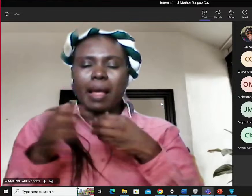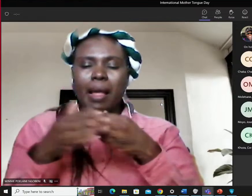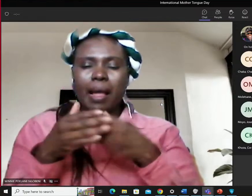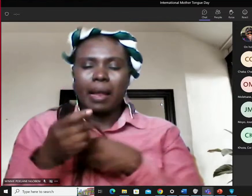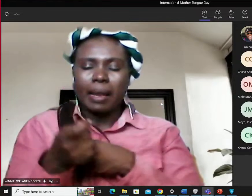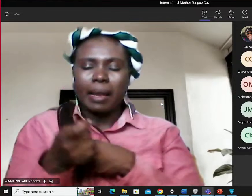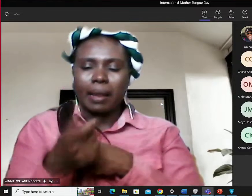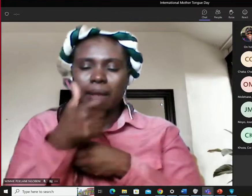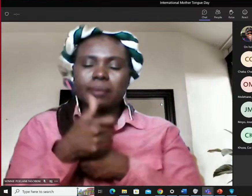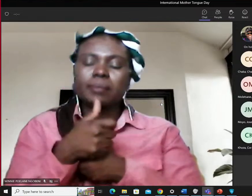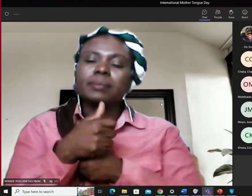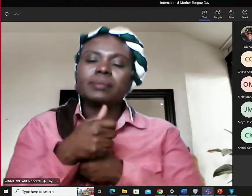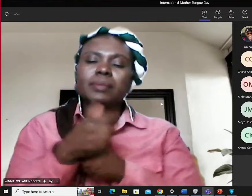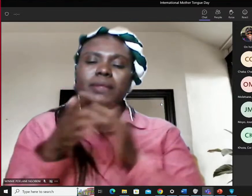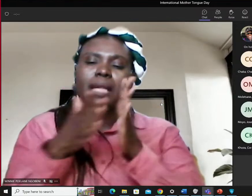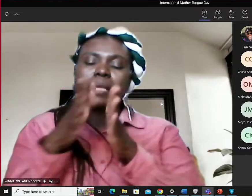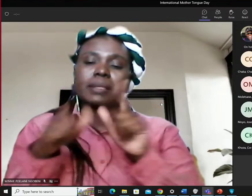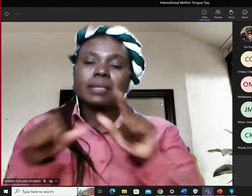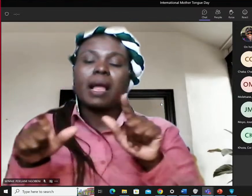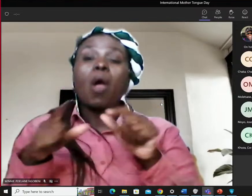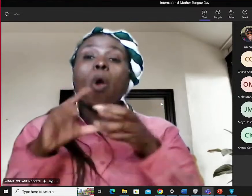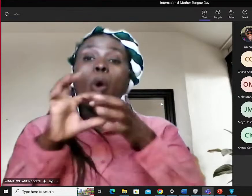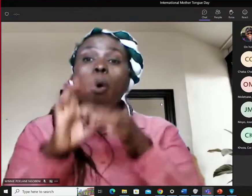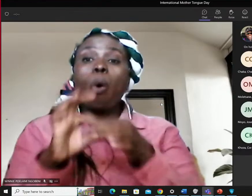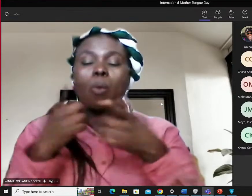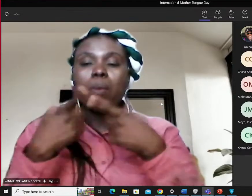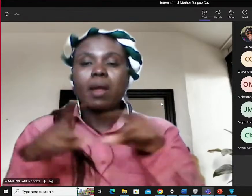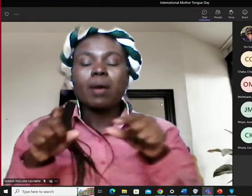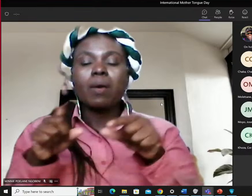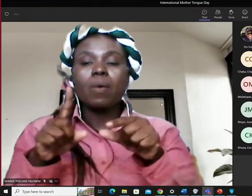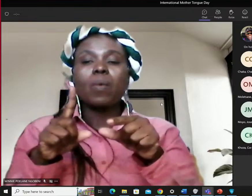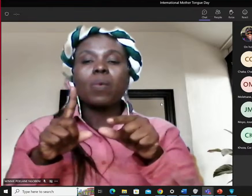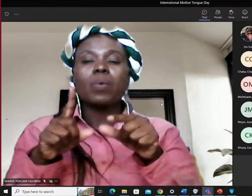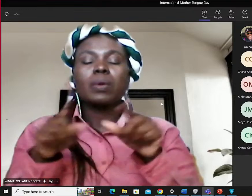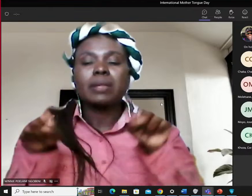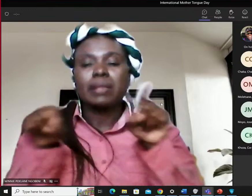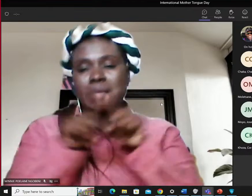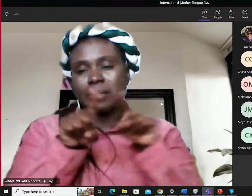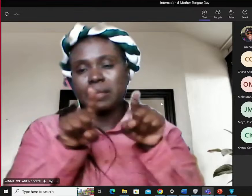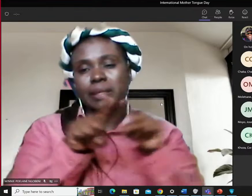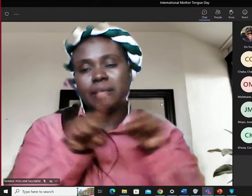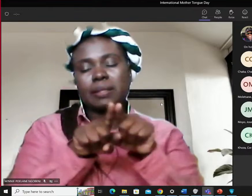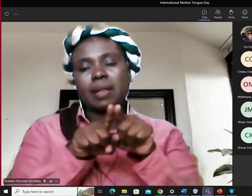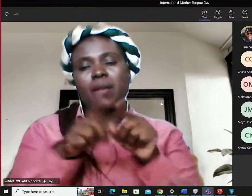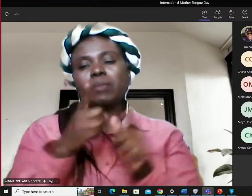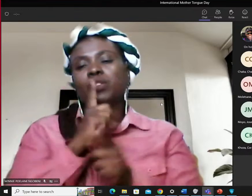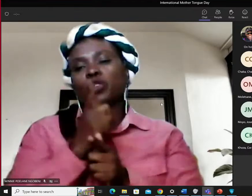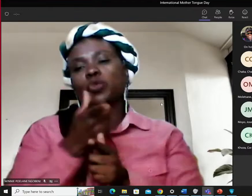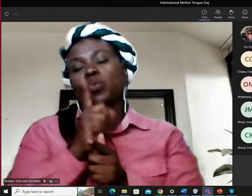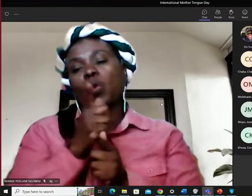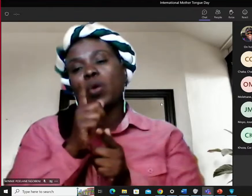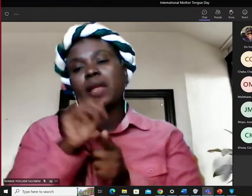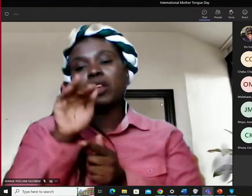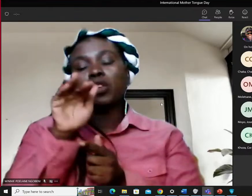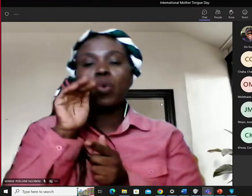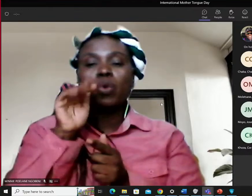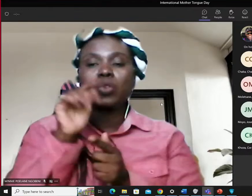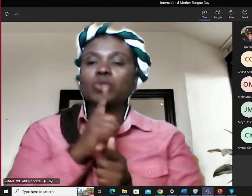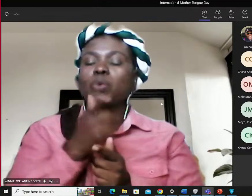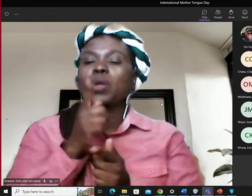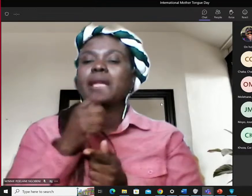But the home language remained the same. Spoken Xhosa, spoken English,